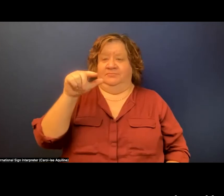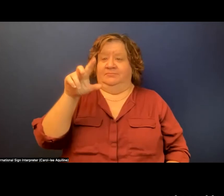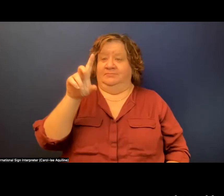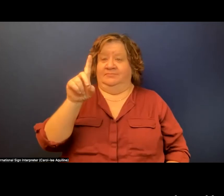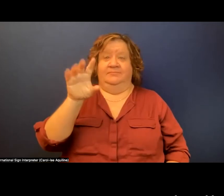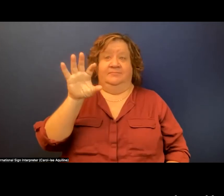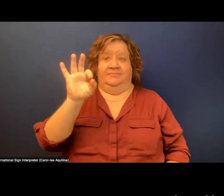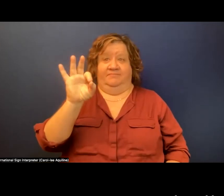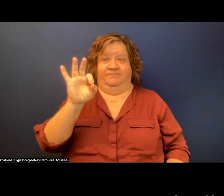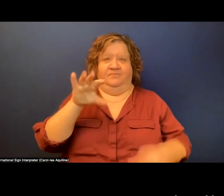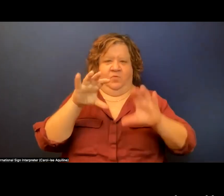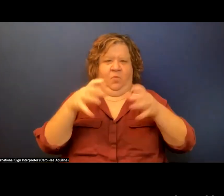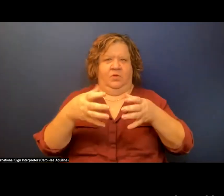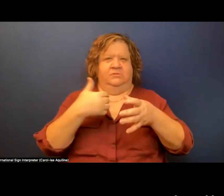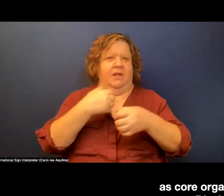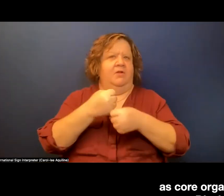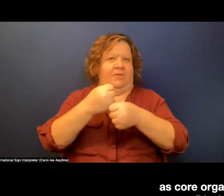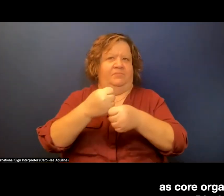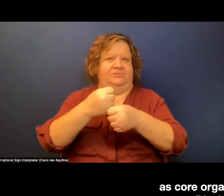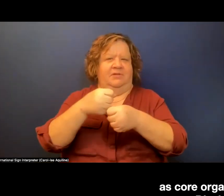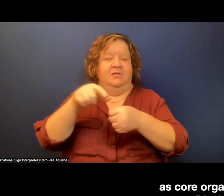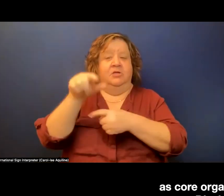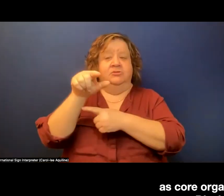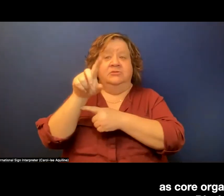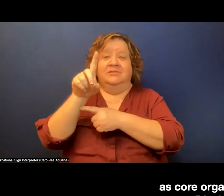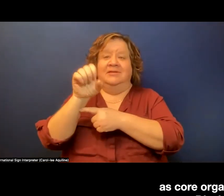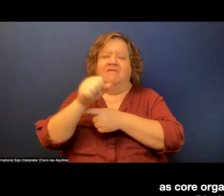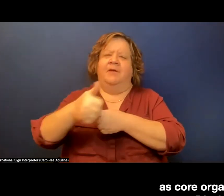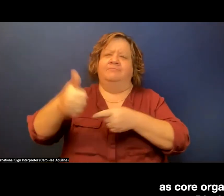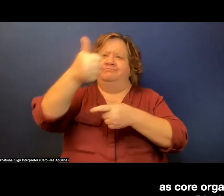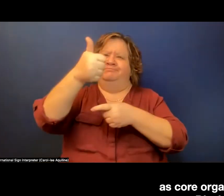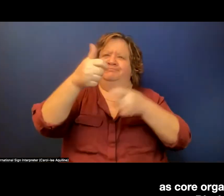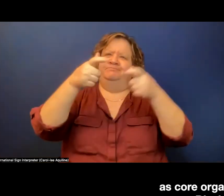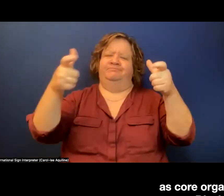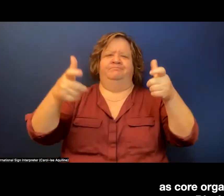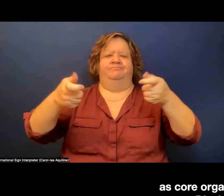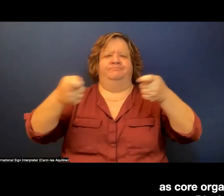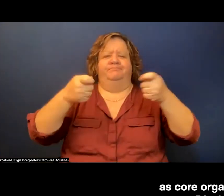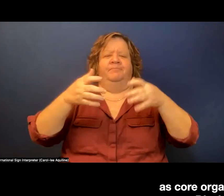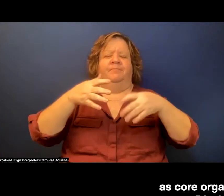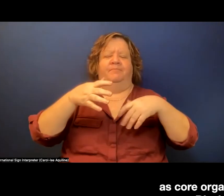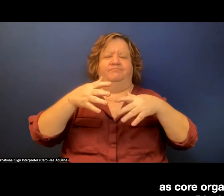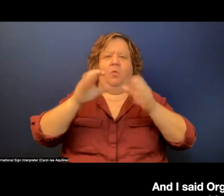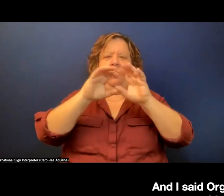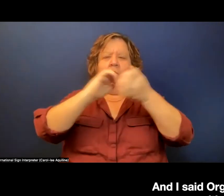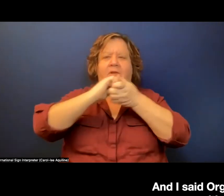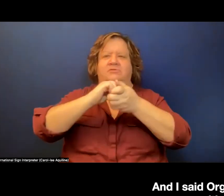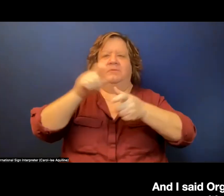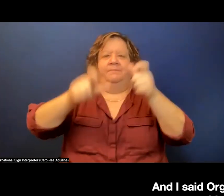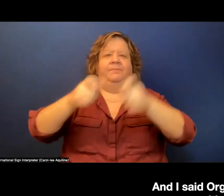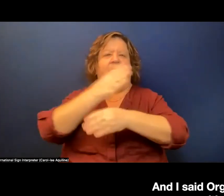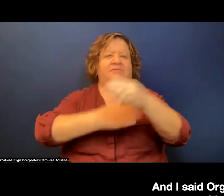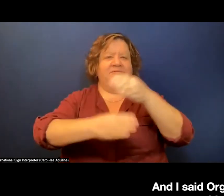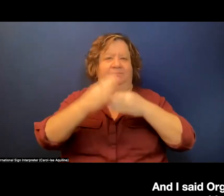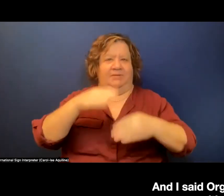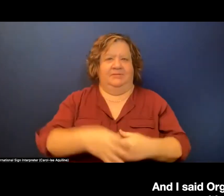Speaking about our experiences as co-organizers of the Global Disability Summit,